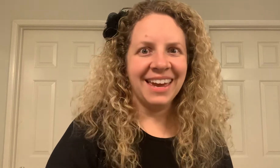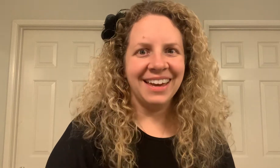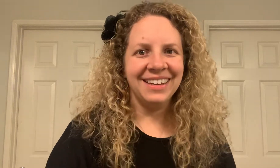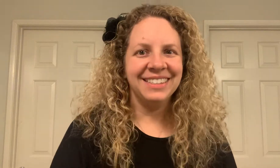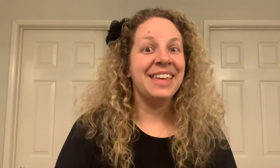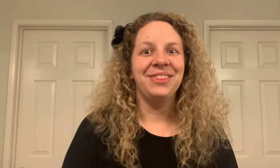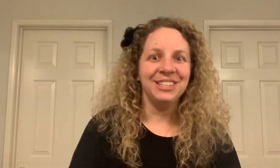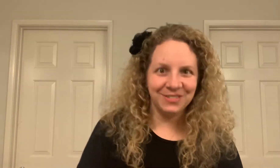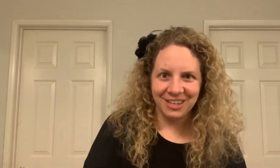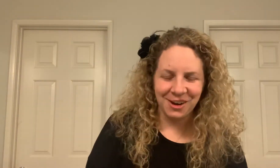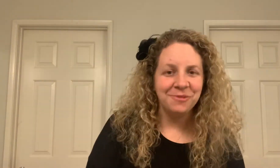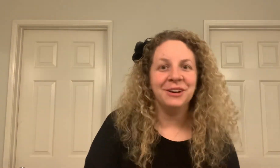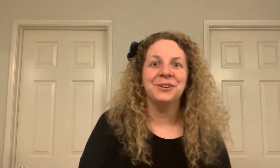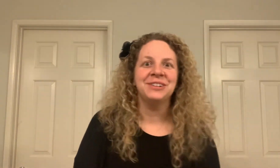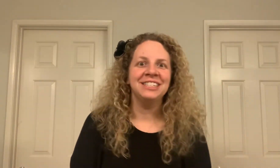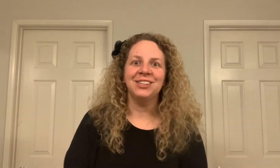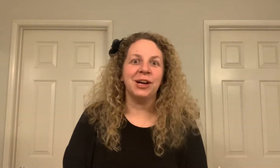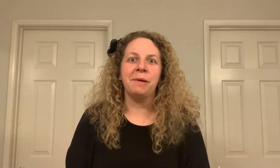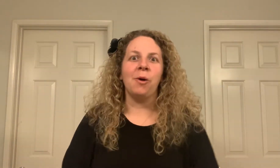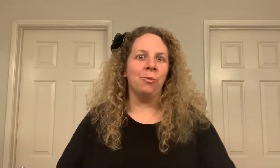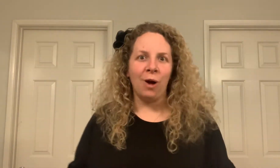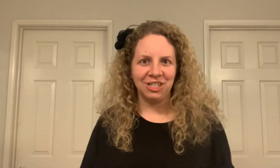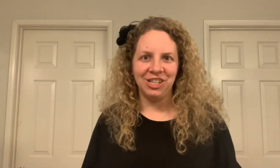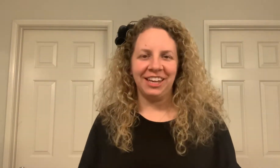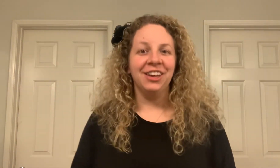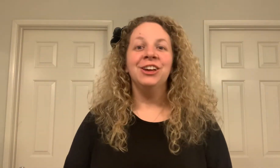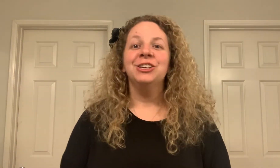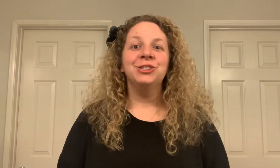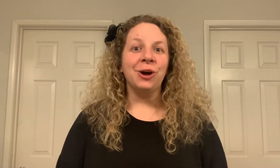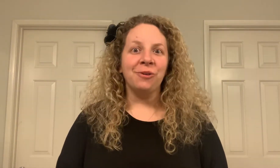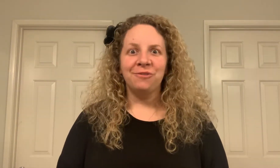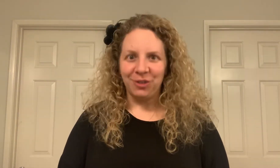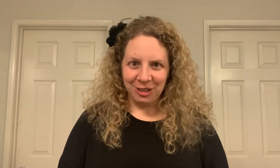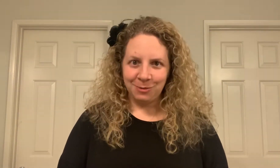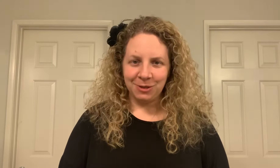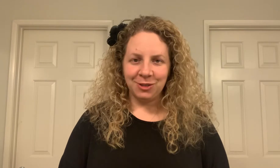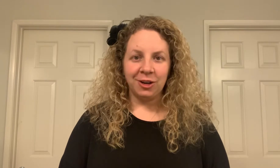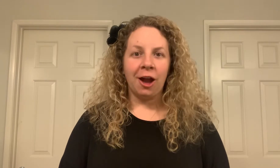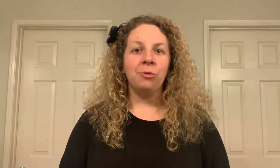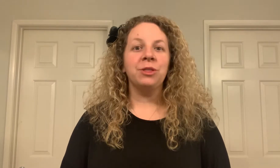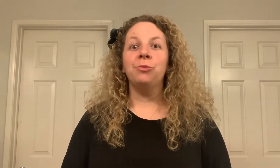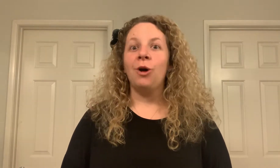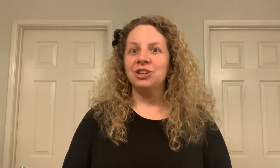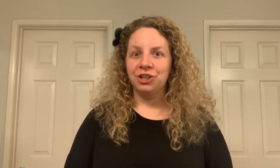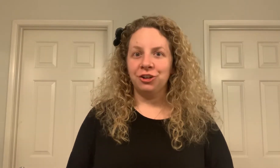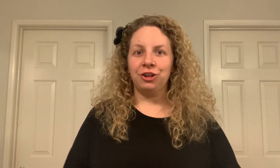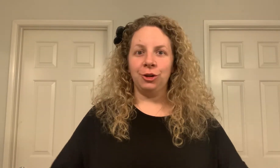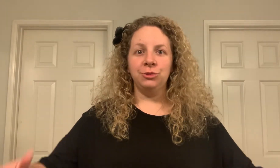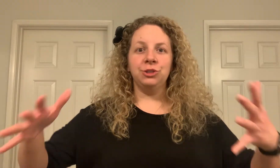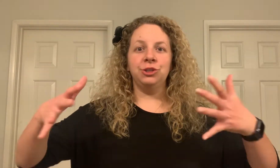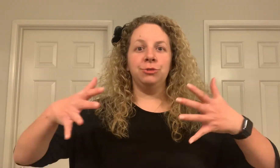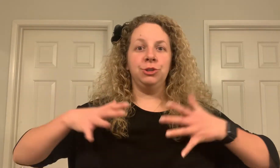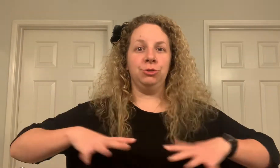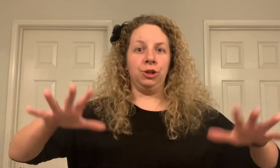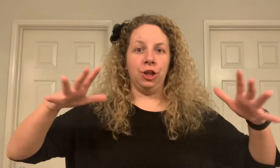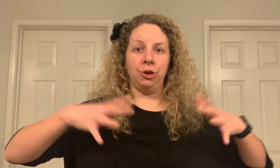Hey guys, in this video, we're going to talk about washing. So first we'll start out with washing your clothes. So you would do